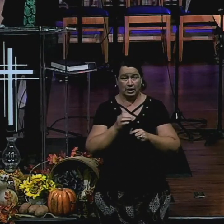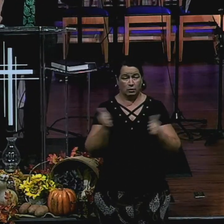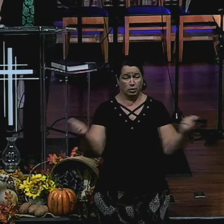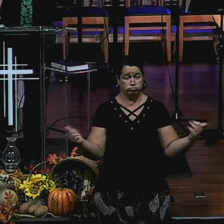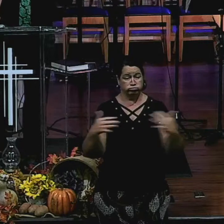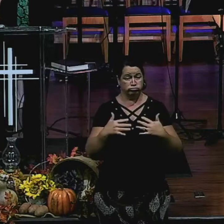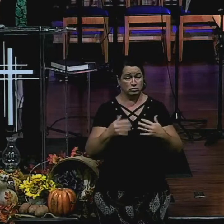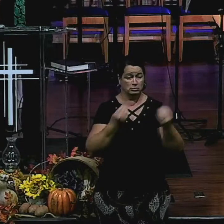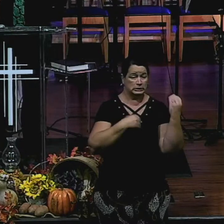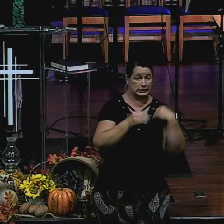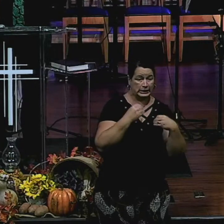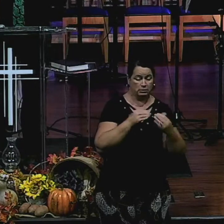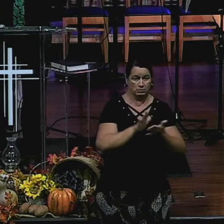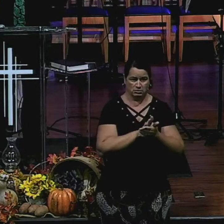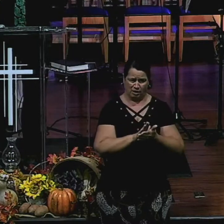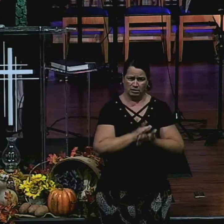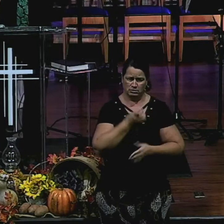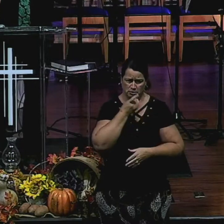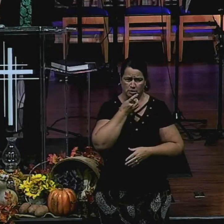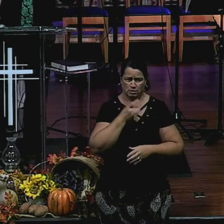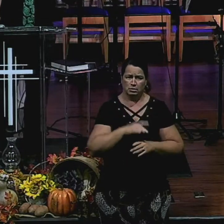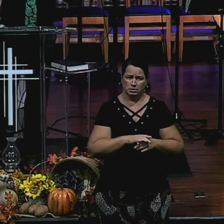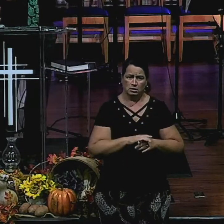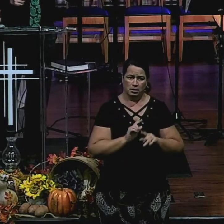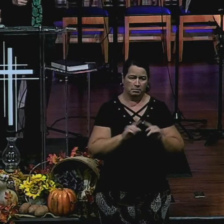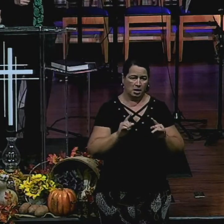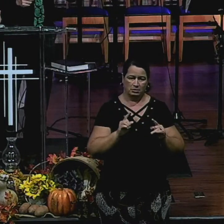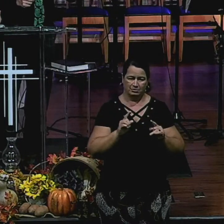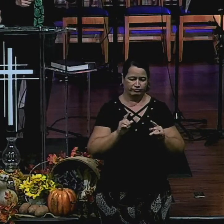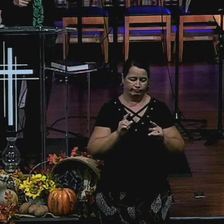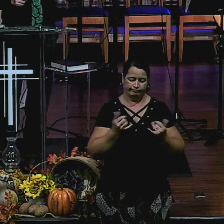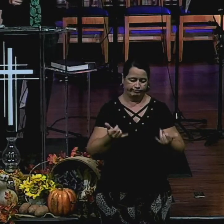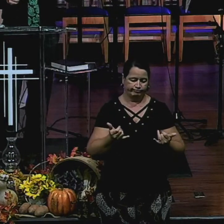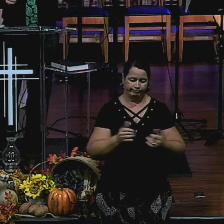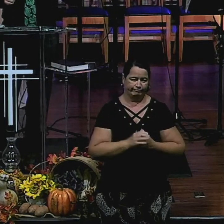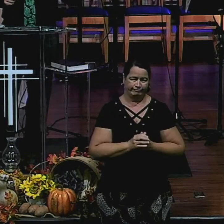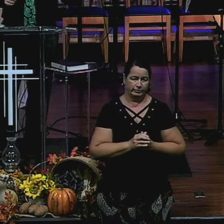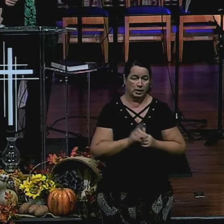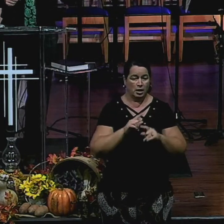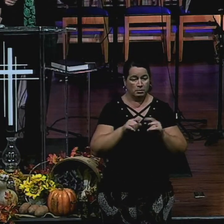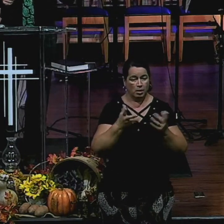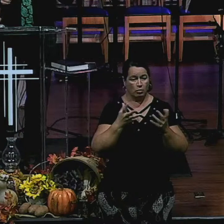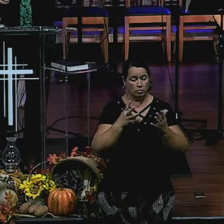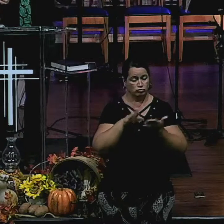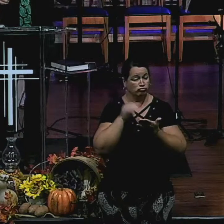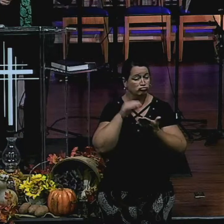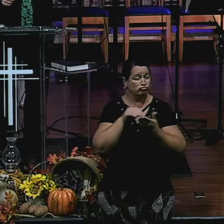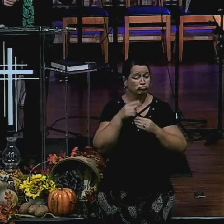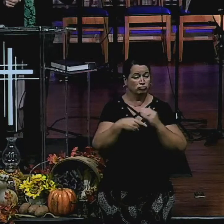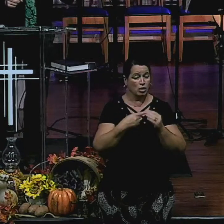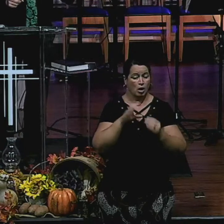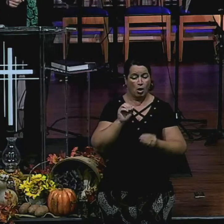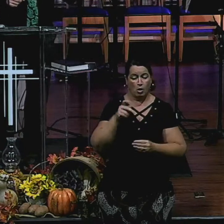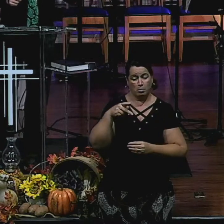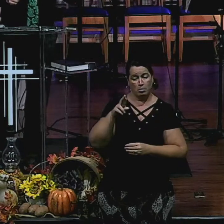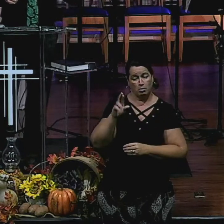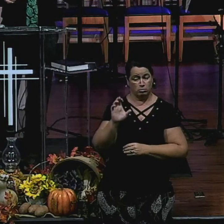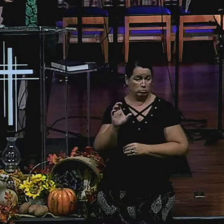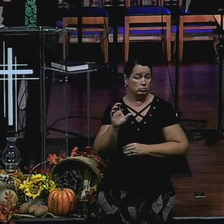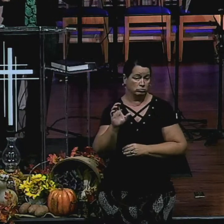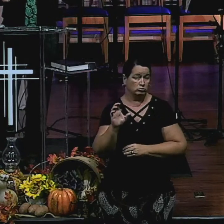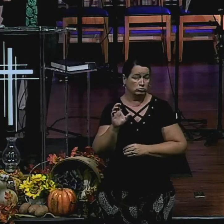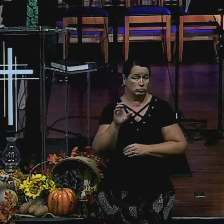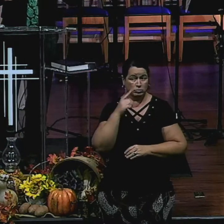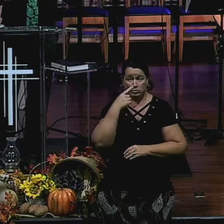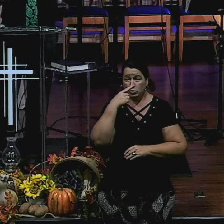it's an opportunity for you to get to learn about what the Onslow Pregnancy Resource Center is and what they do. Could you